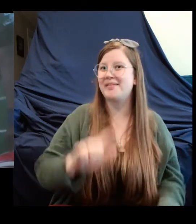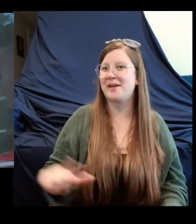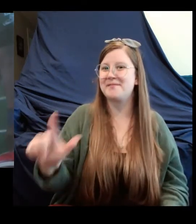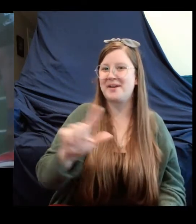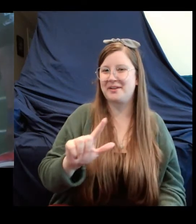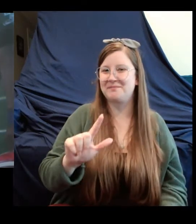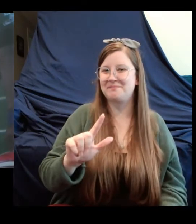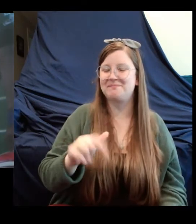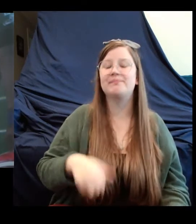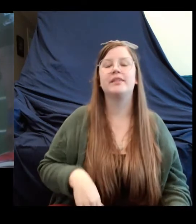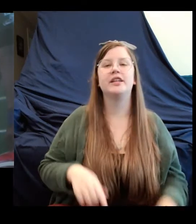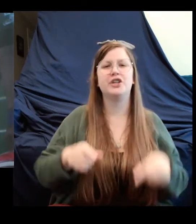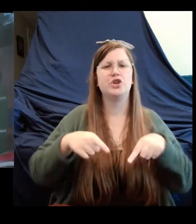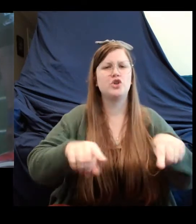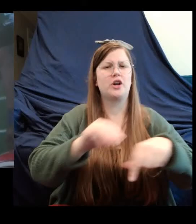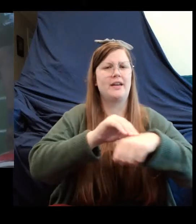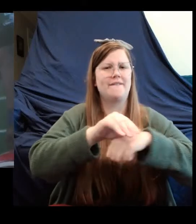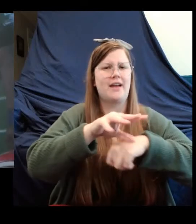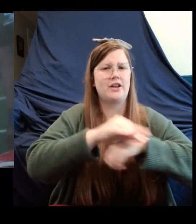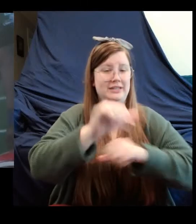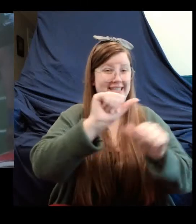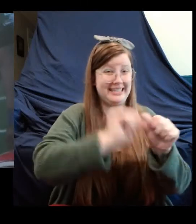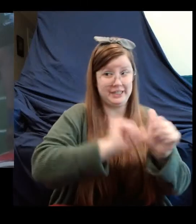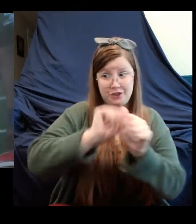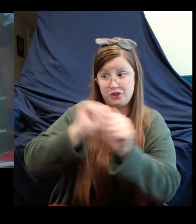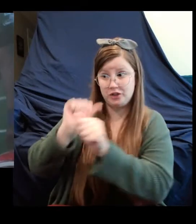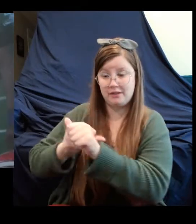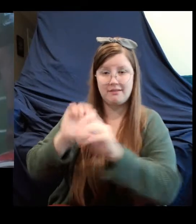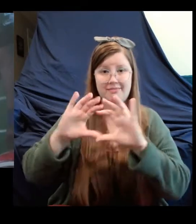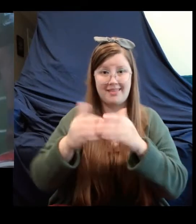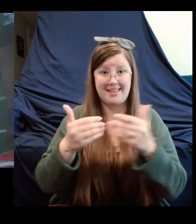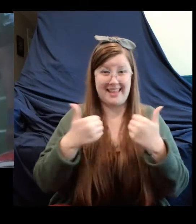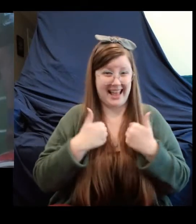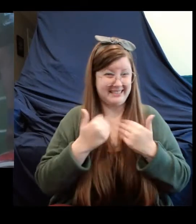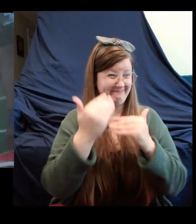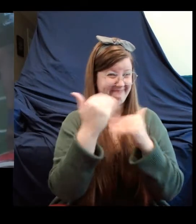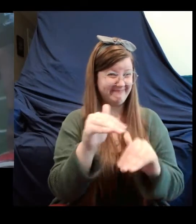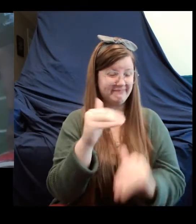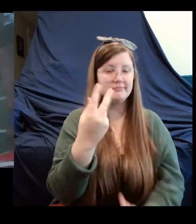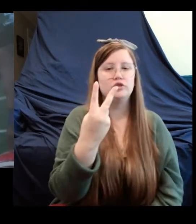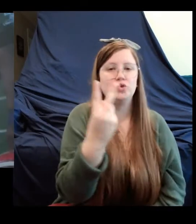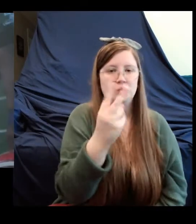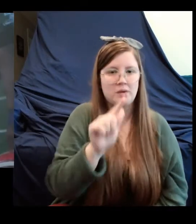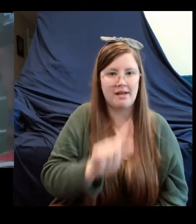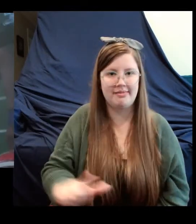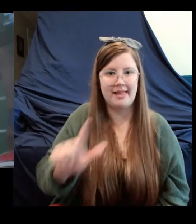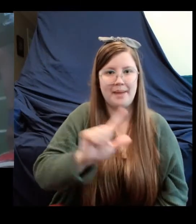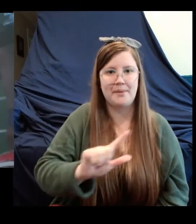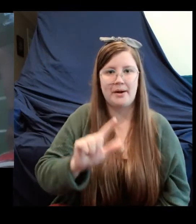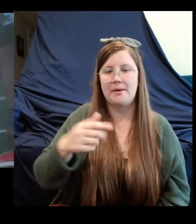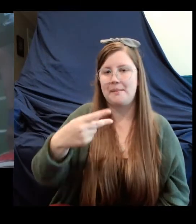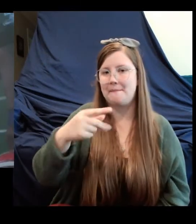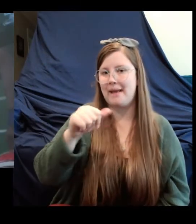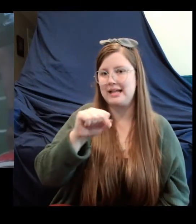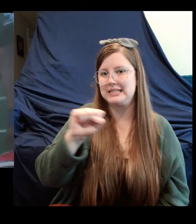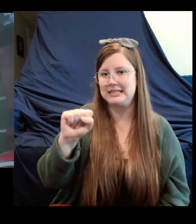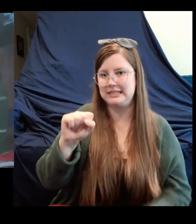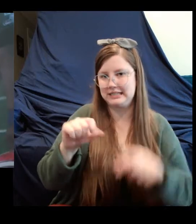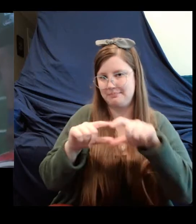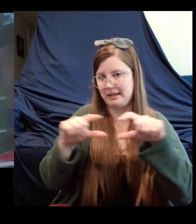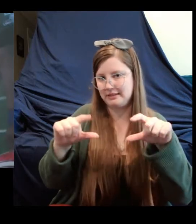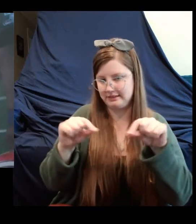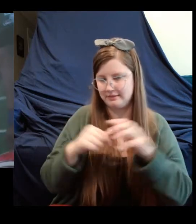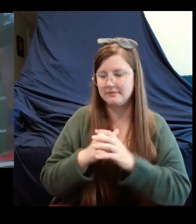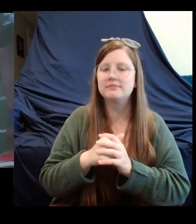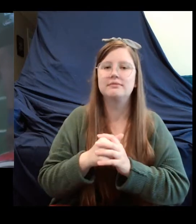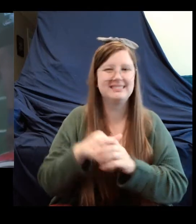advisory, each class has 2 library passes. You need one of these to get in the library during advisory. If you don't have a pass,